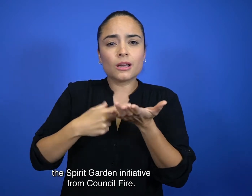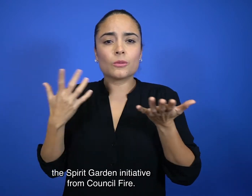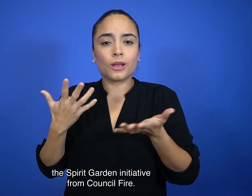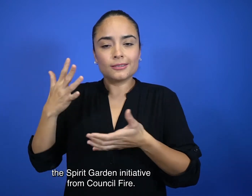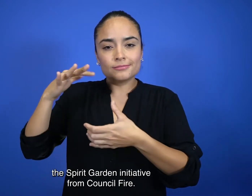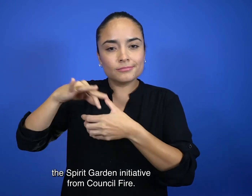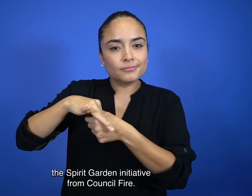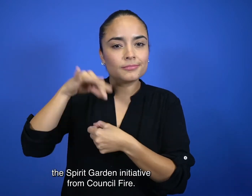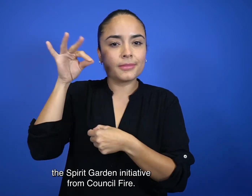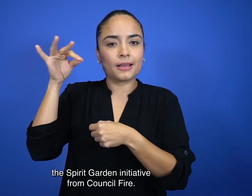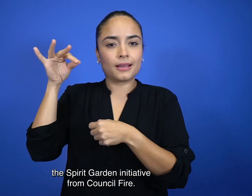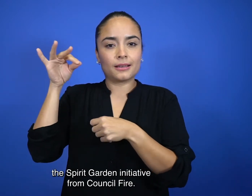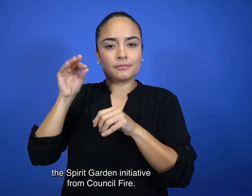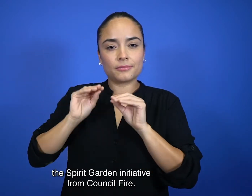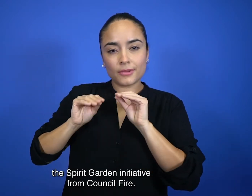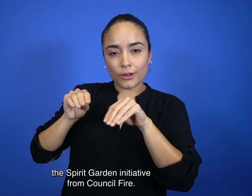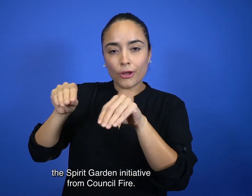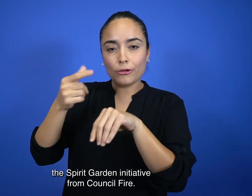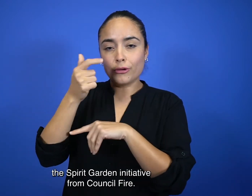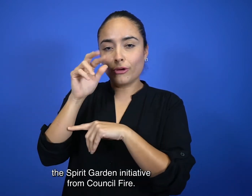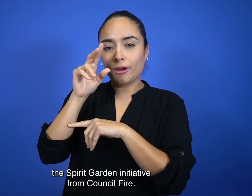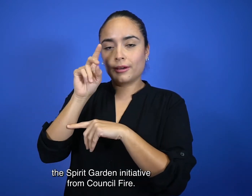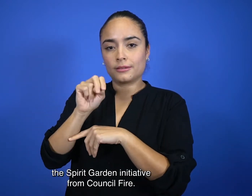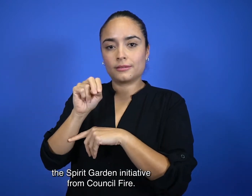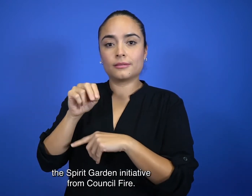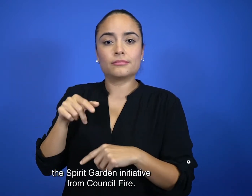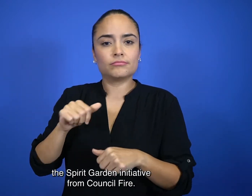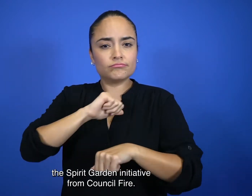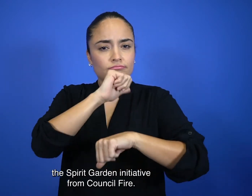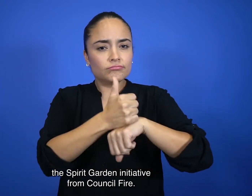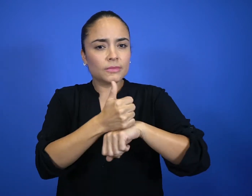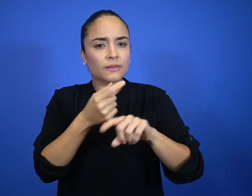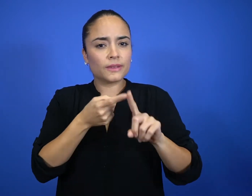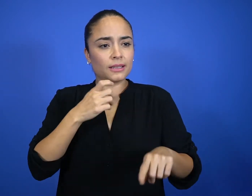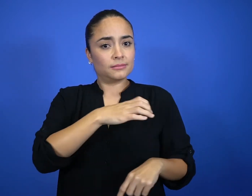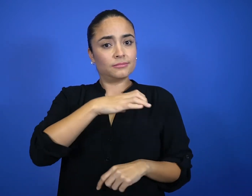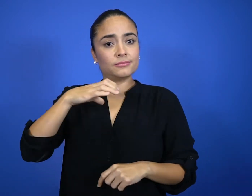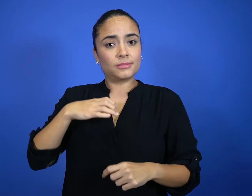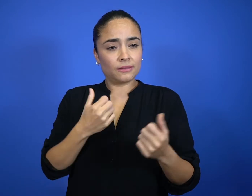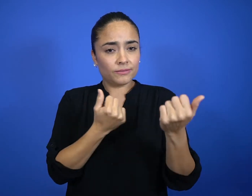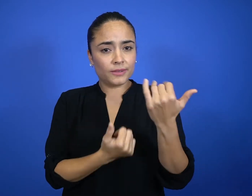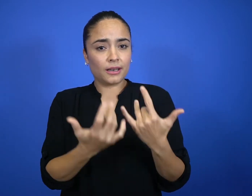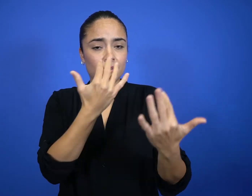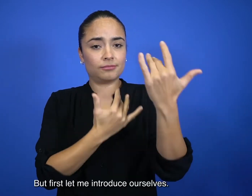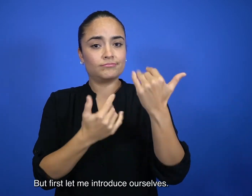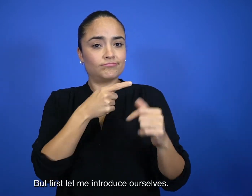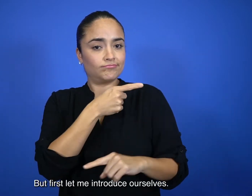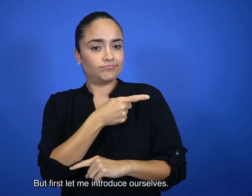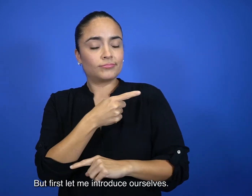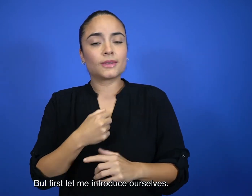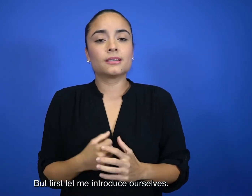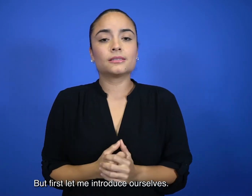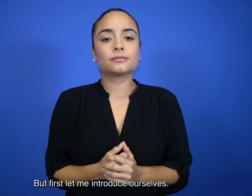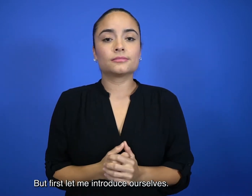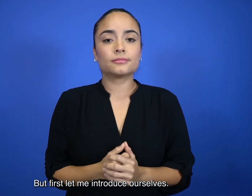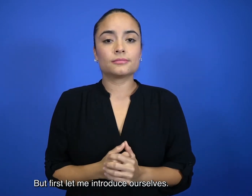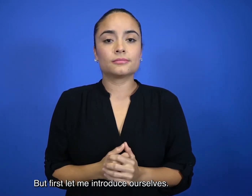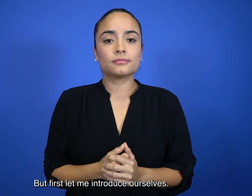an initiative from Council Fire. But first, let me